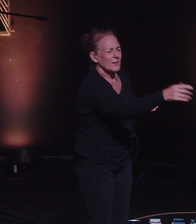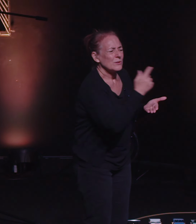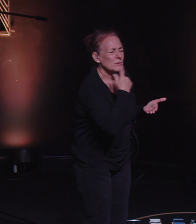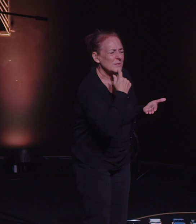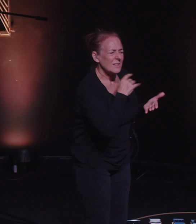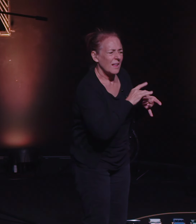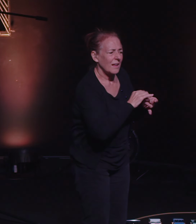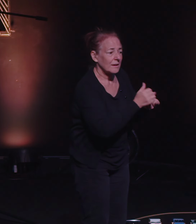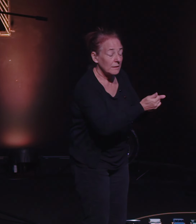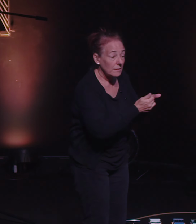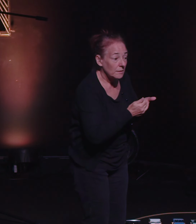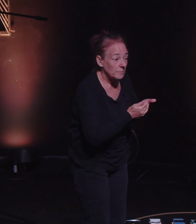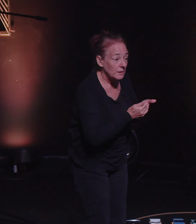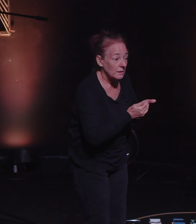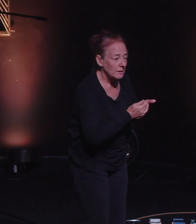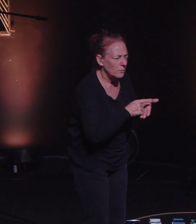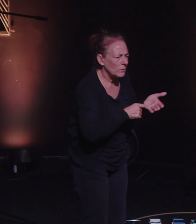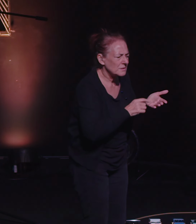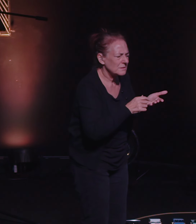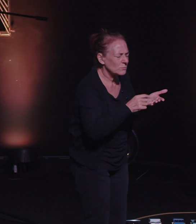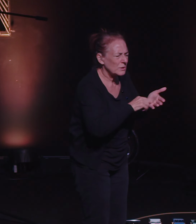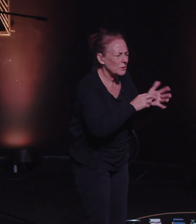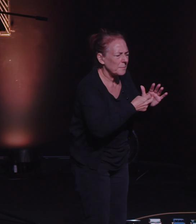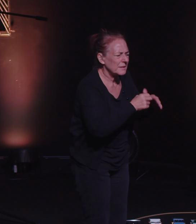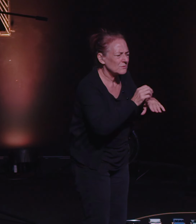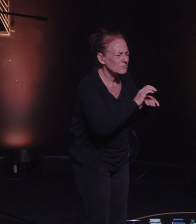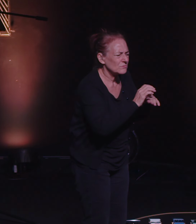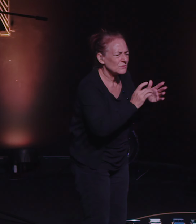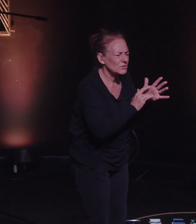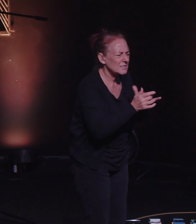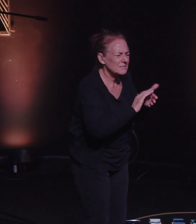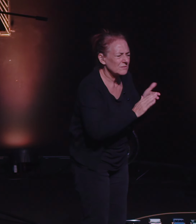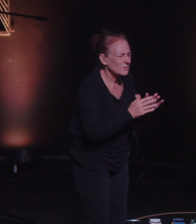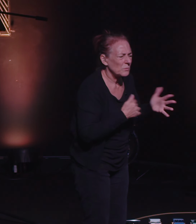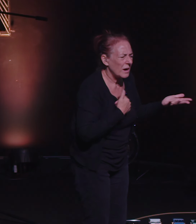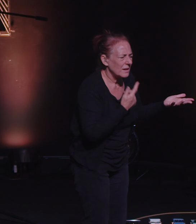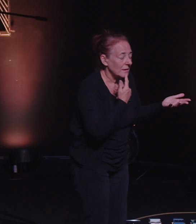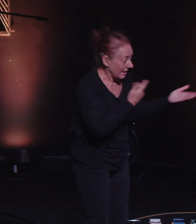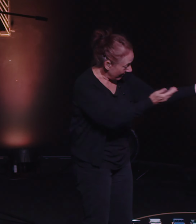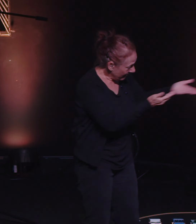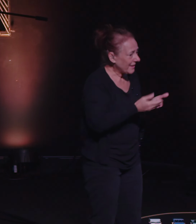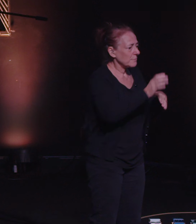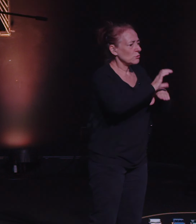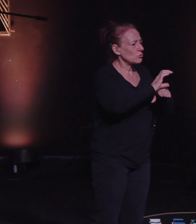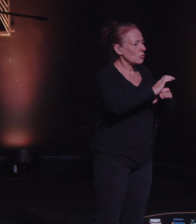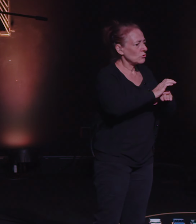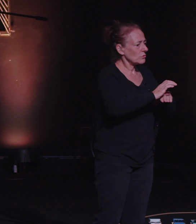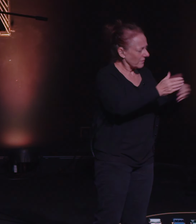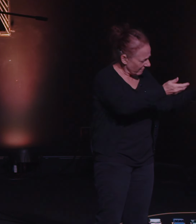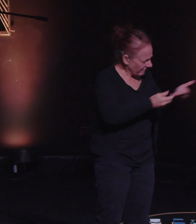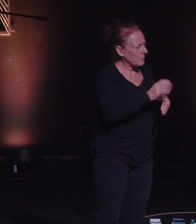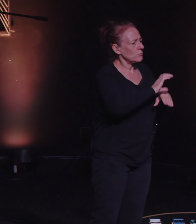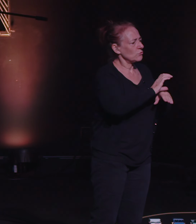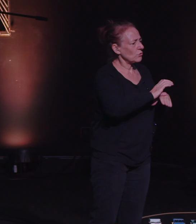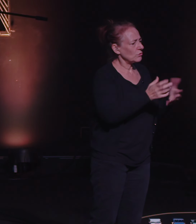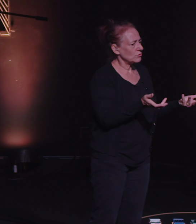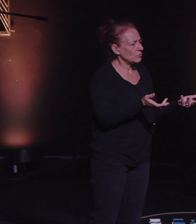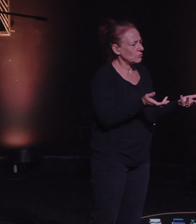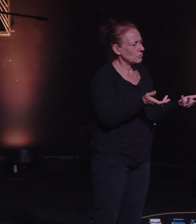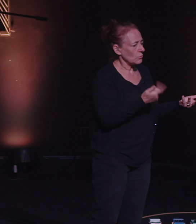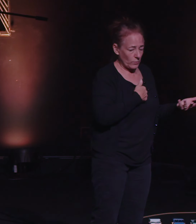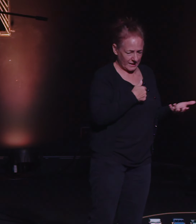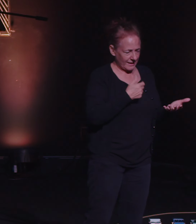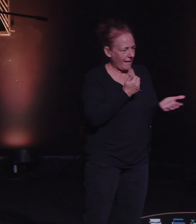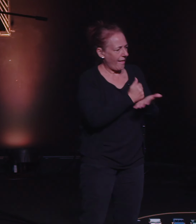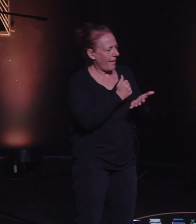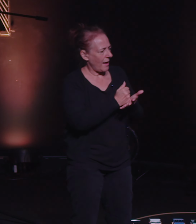But one of the things that you can do when it comes to reaching people is to invite them to church. There's nothing wrong with that. The church can come along and be a part of this discipleship process